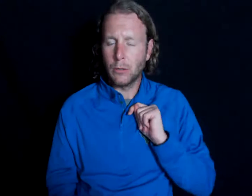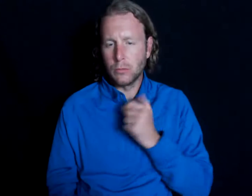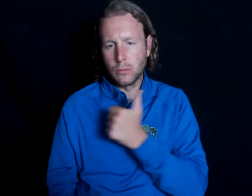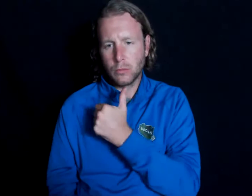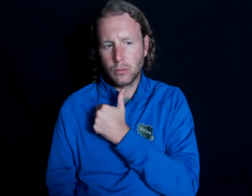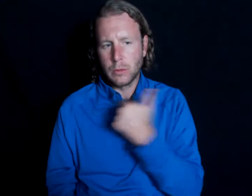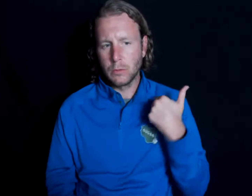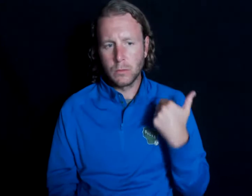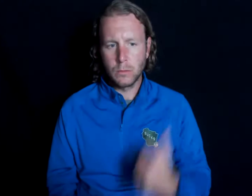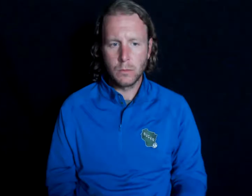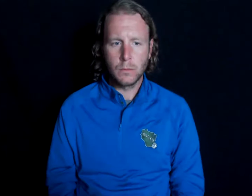11-point lead.